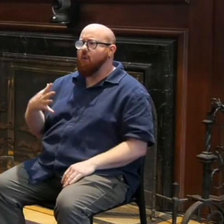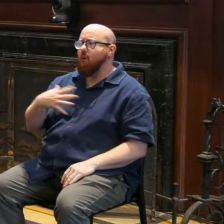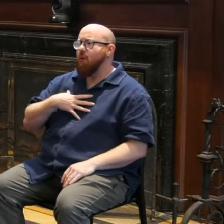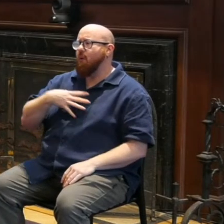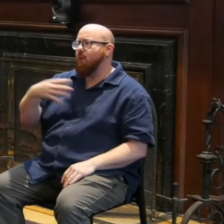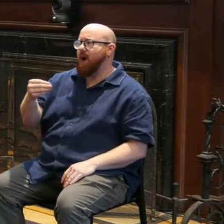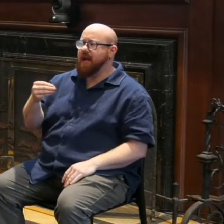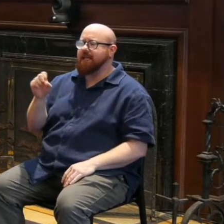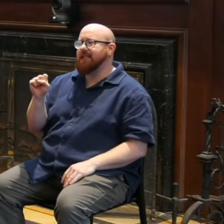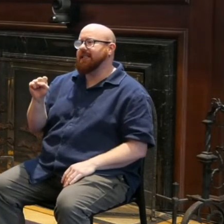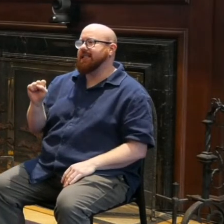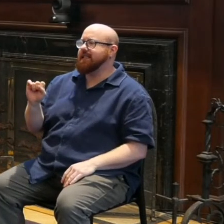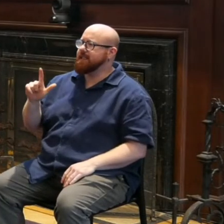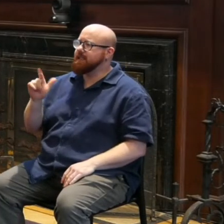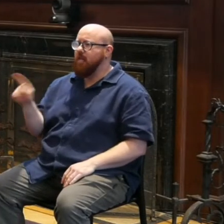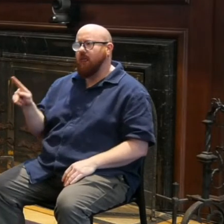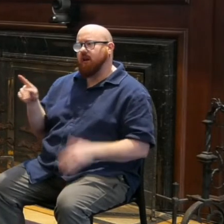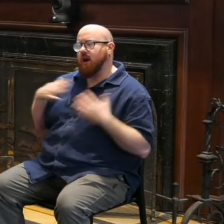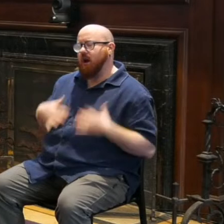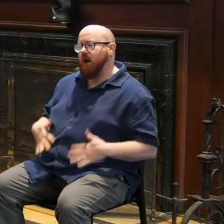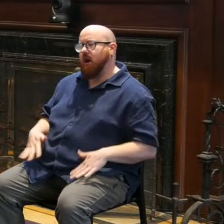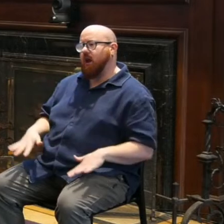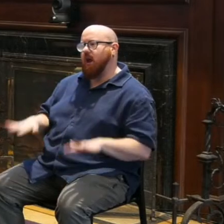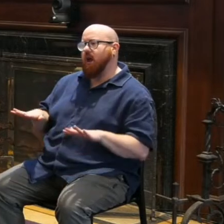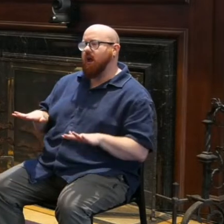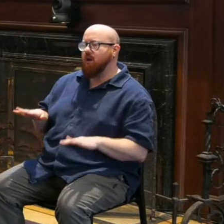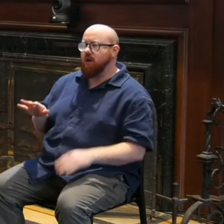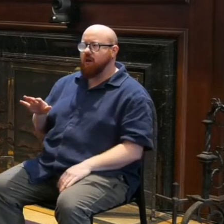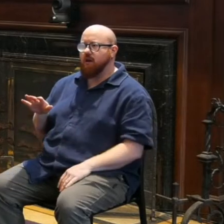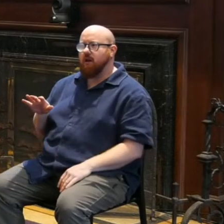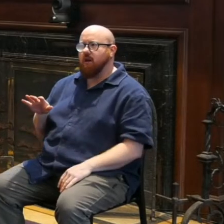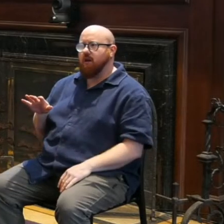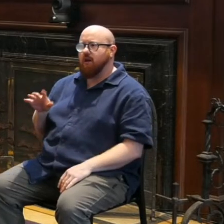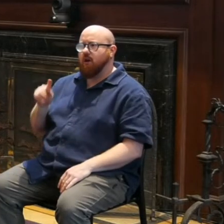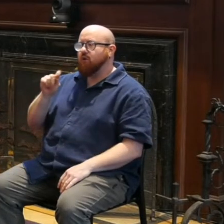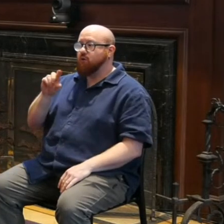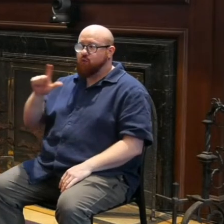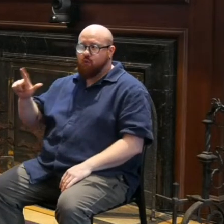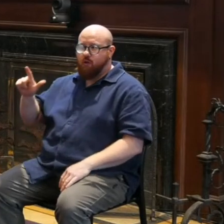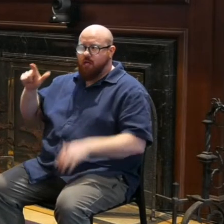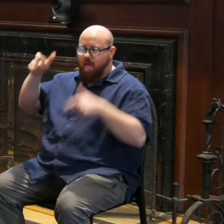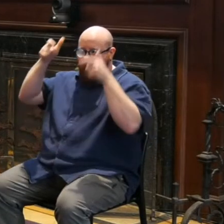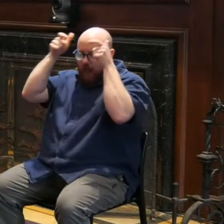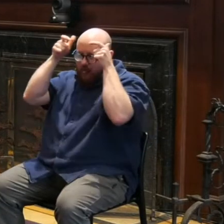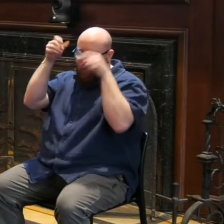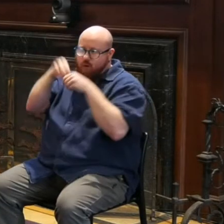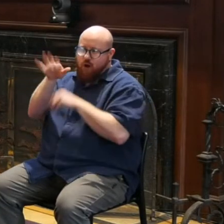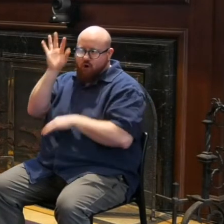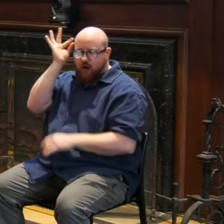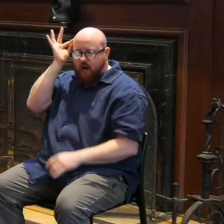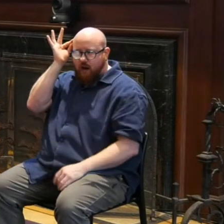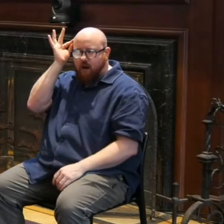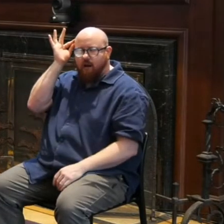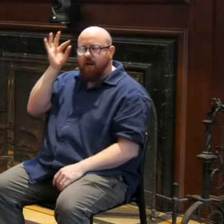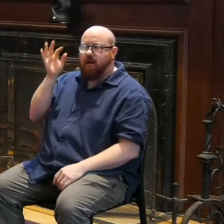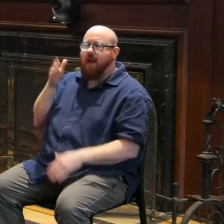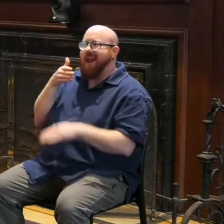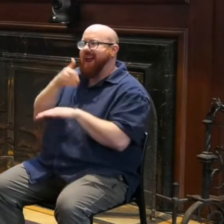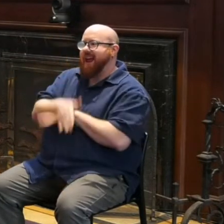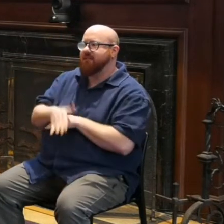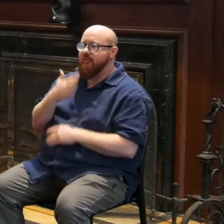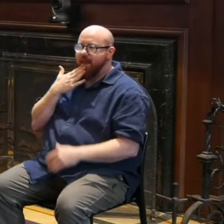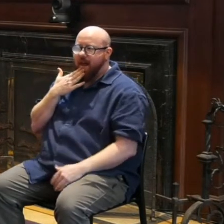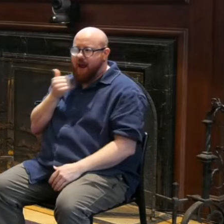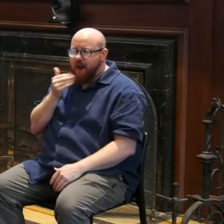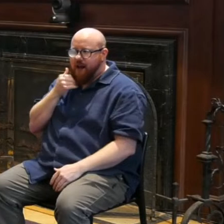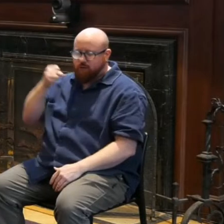close-fitting bodice, bouffant skirt of marquisette, tulle halo in her hair. After the honey dropped off